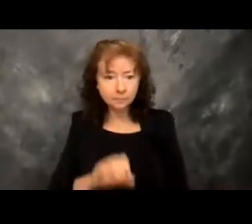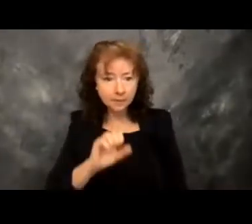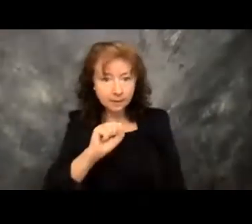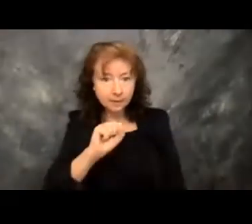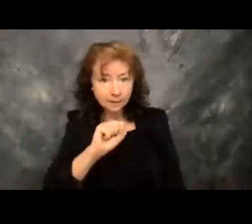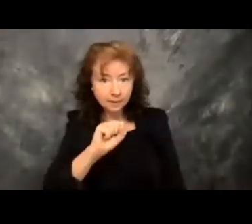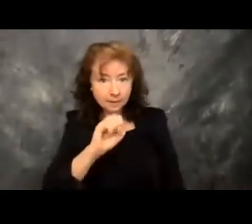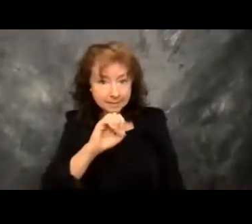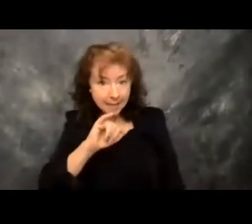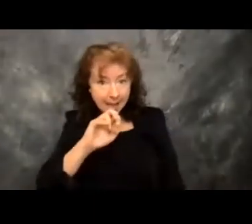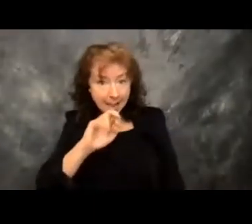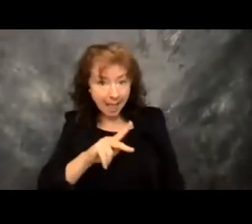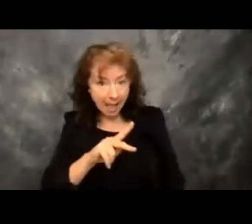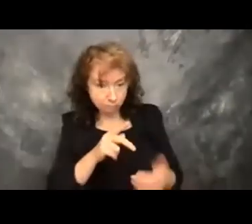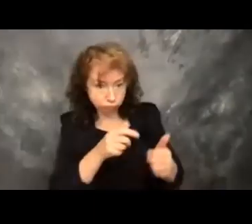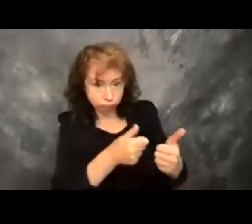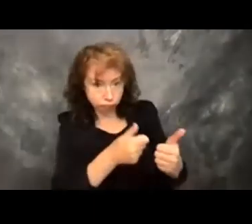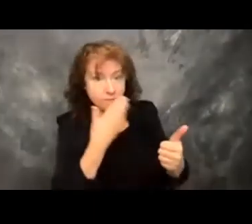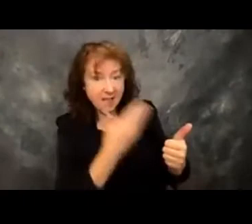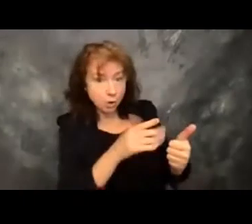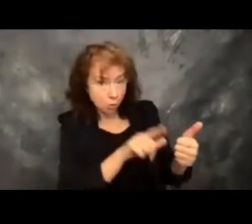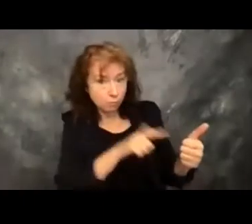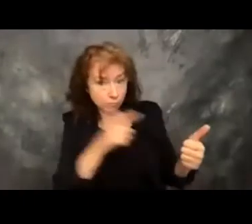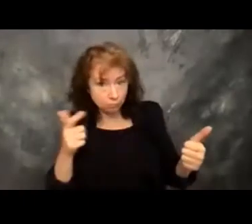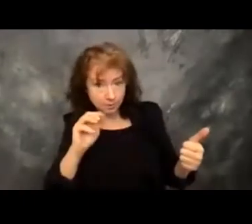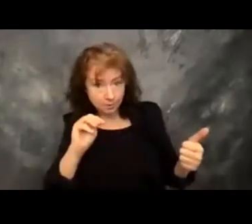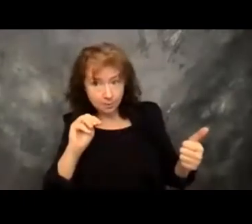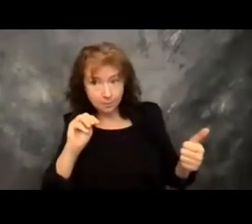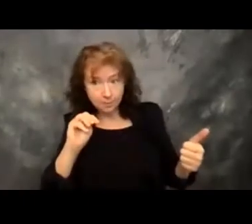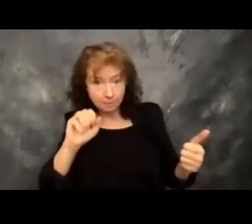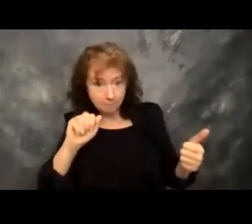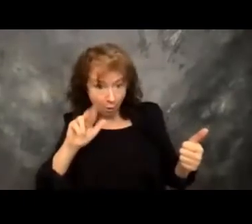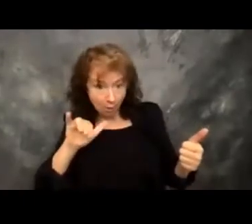next speaker, Mariam Mikiashvili. Thank you.